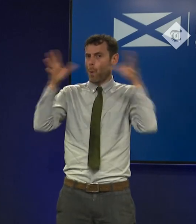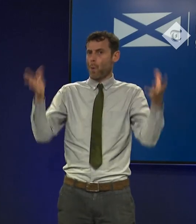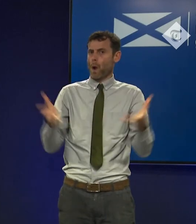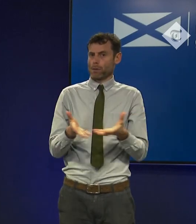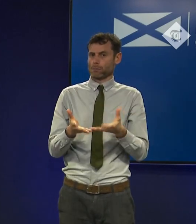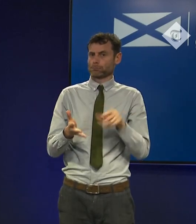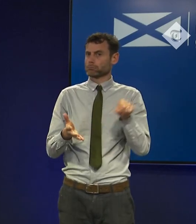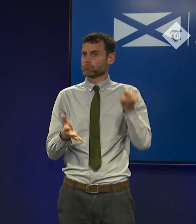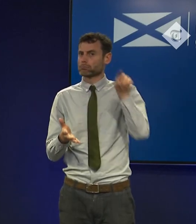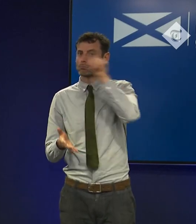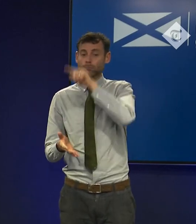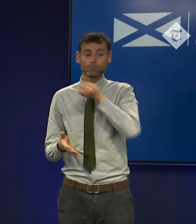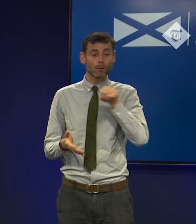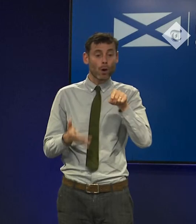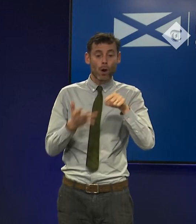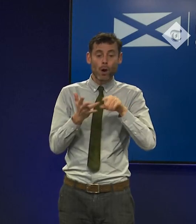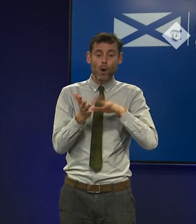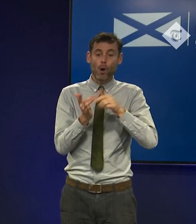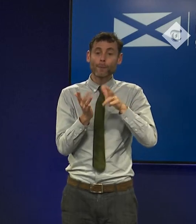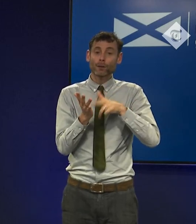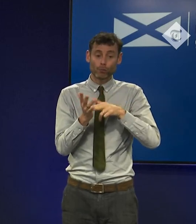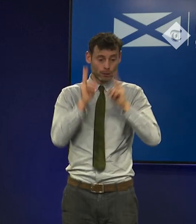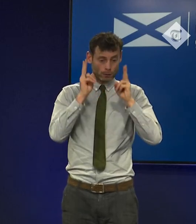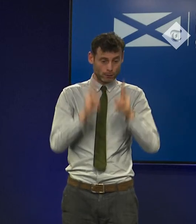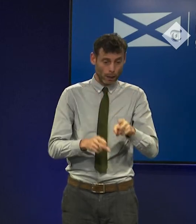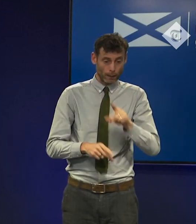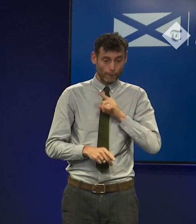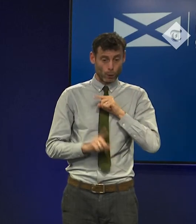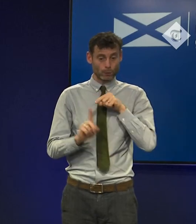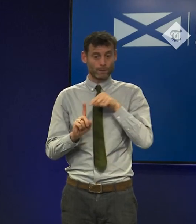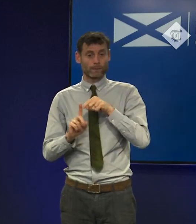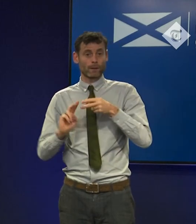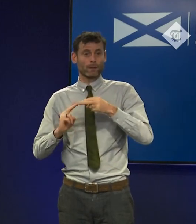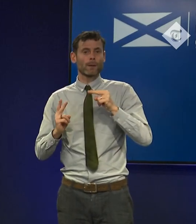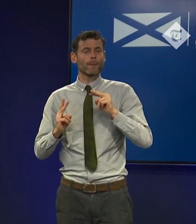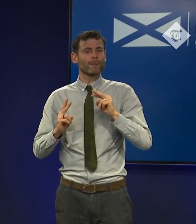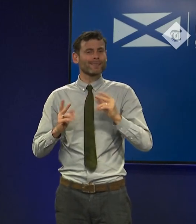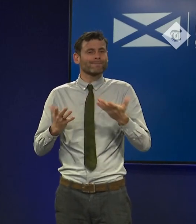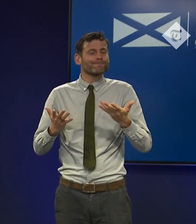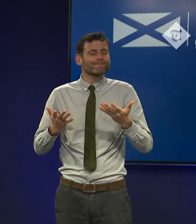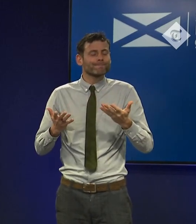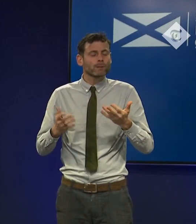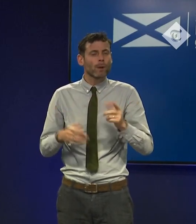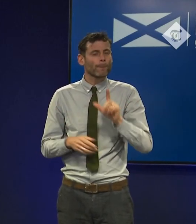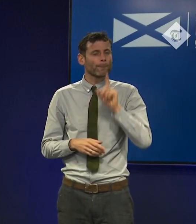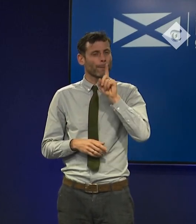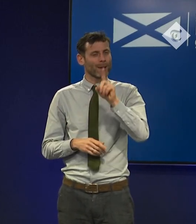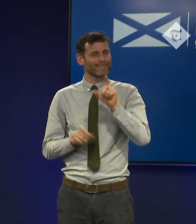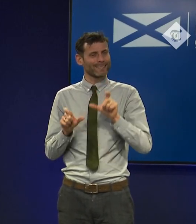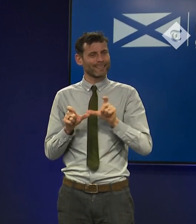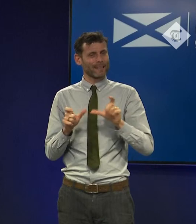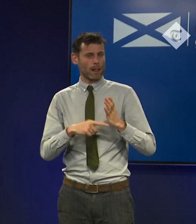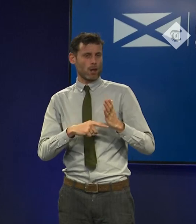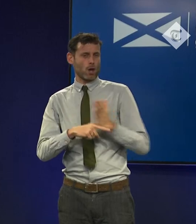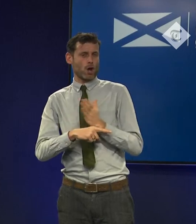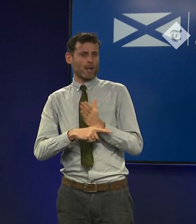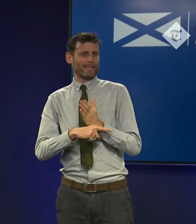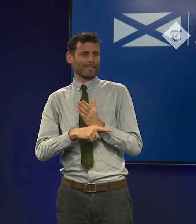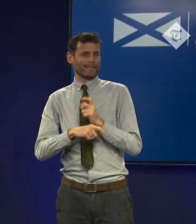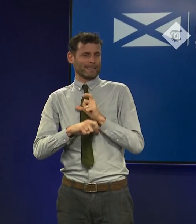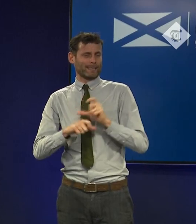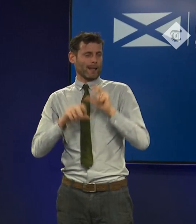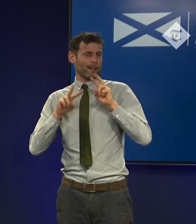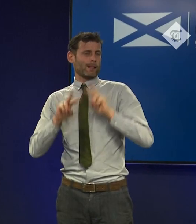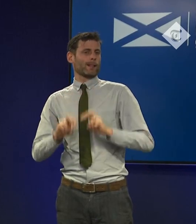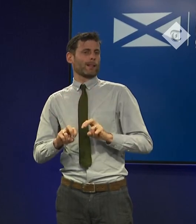died as a consequence of coming into contact with this virus. But I have to stress, James, that this is the very early stages of our understanding,